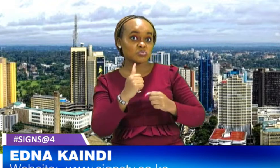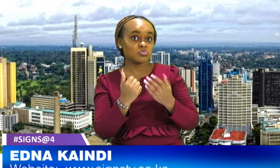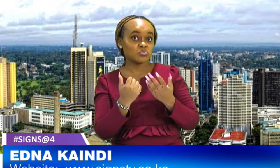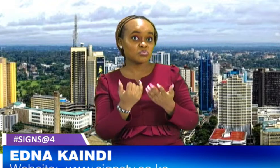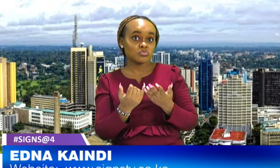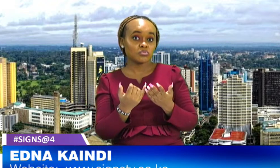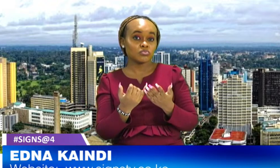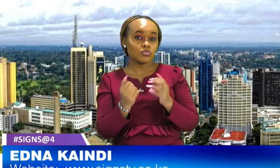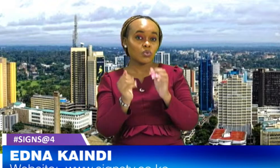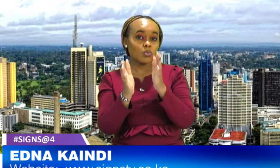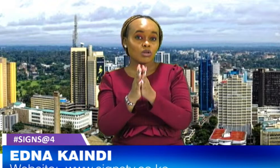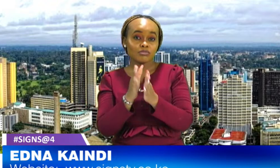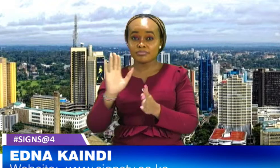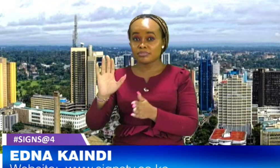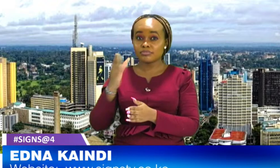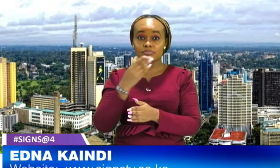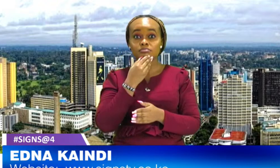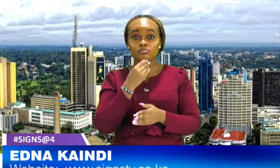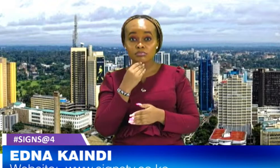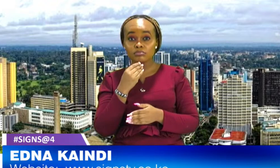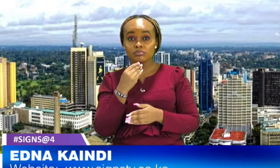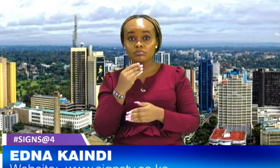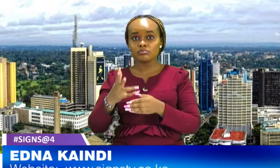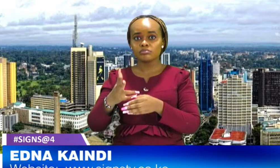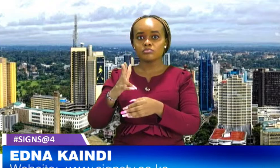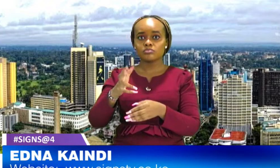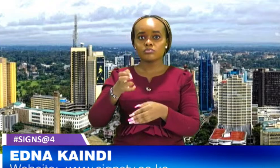with his firearm license.